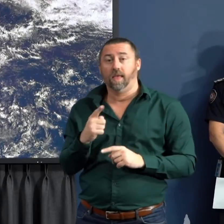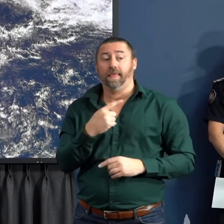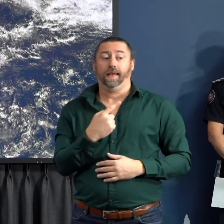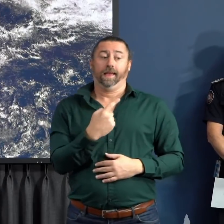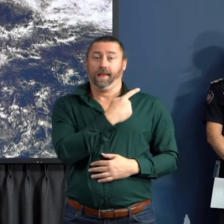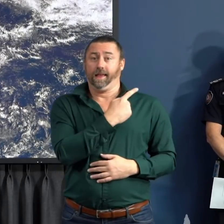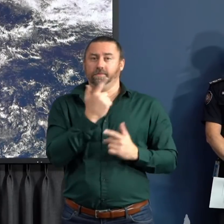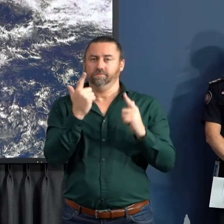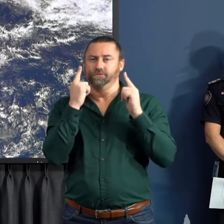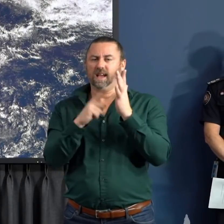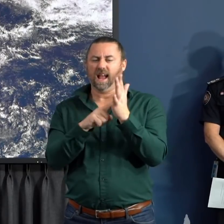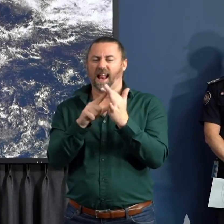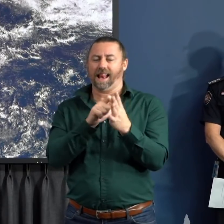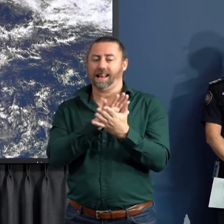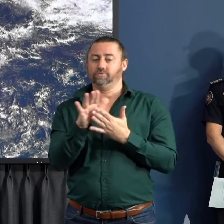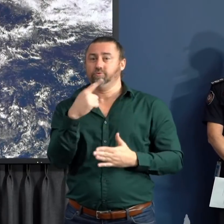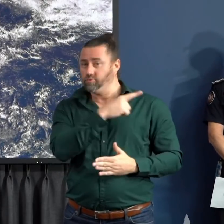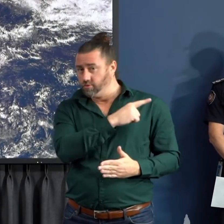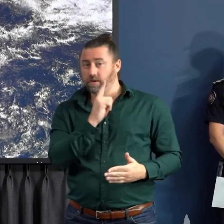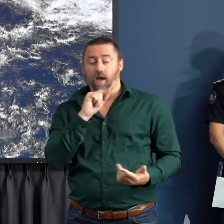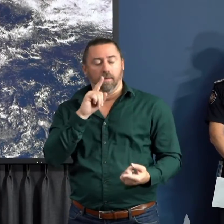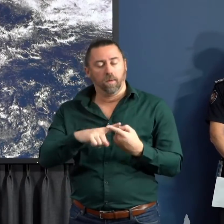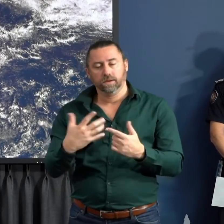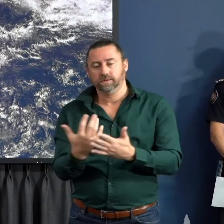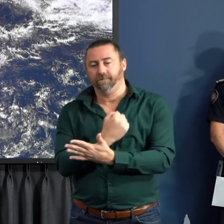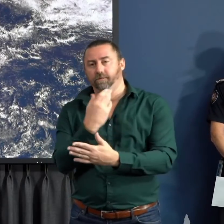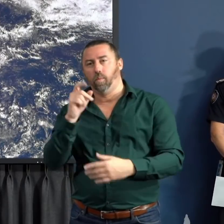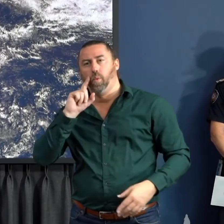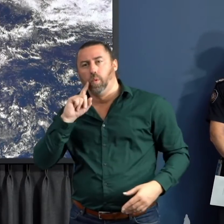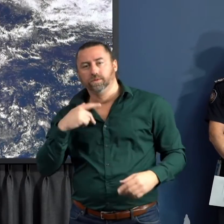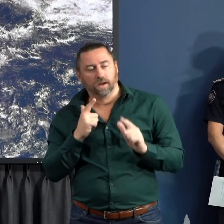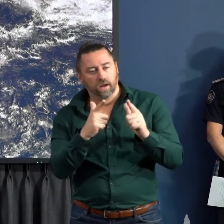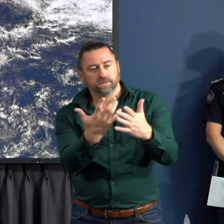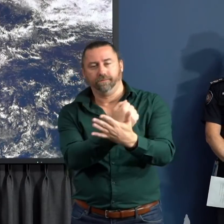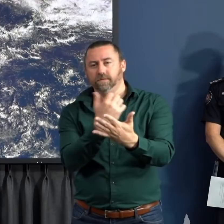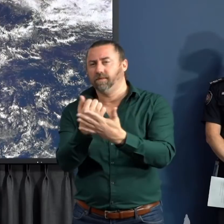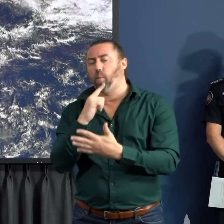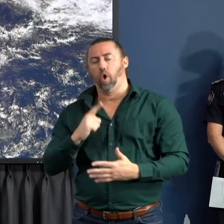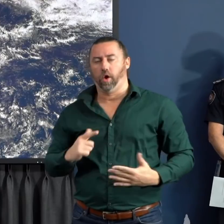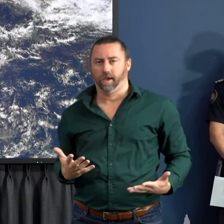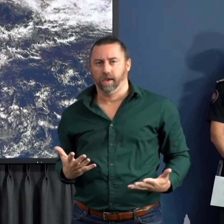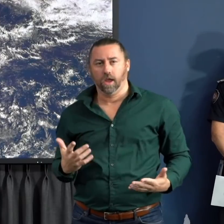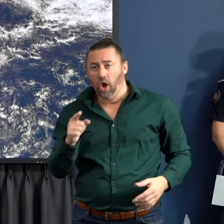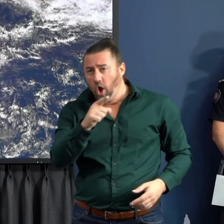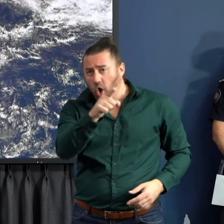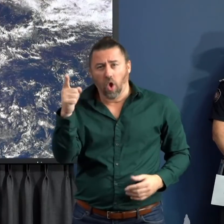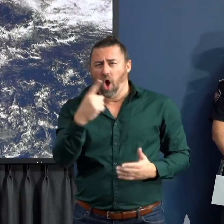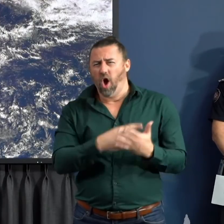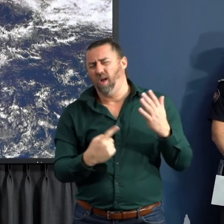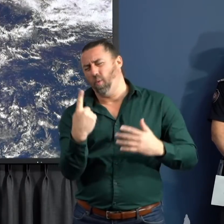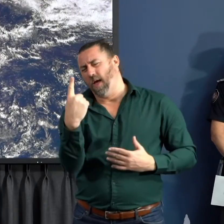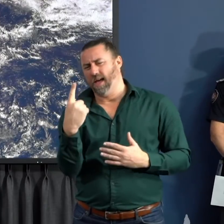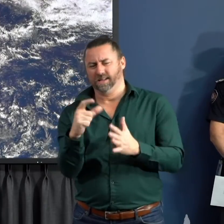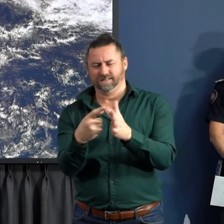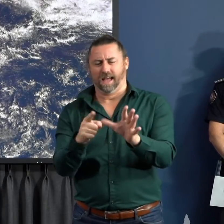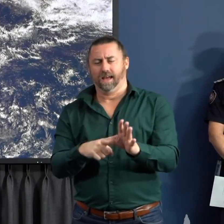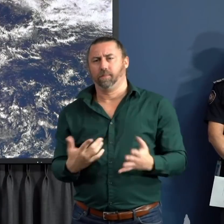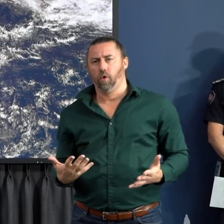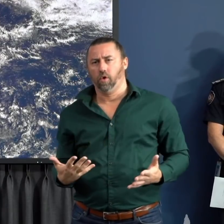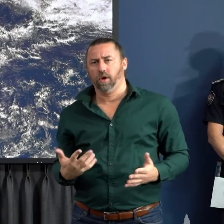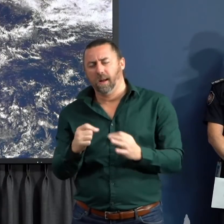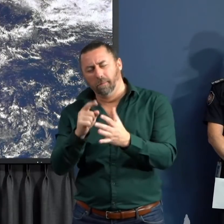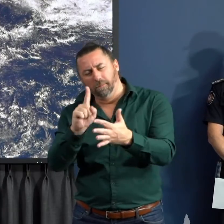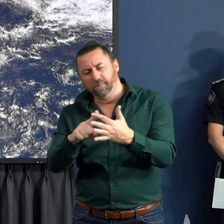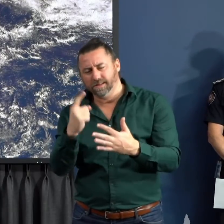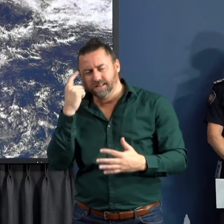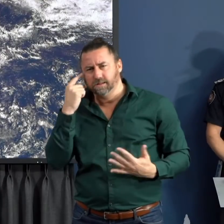you on the number of rescues that we're still having to undertake. For our community, please, we're talking about for the next day or so, please stay safe. If